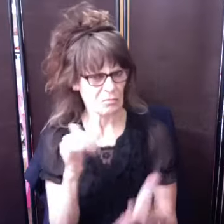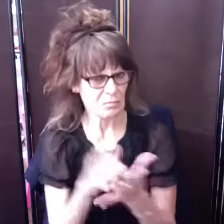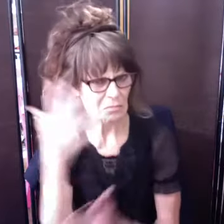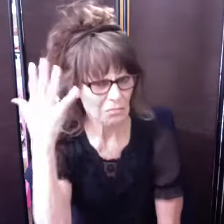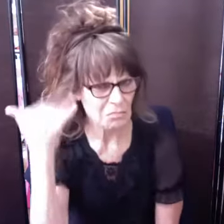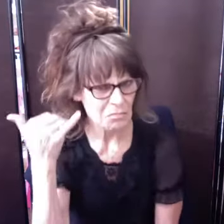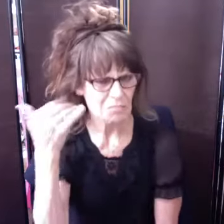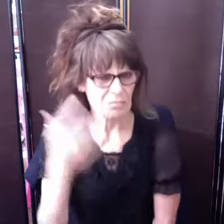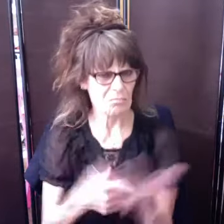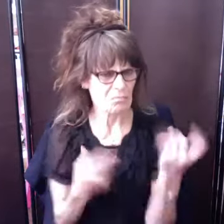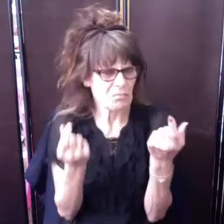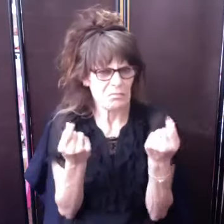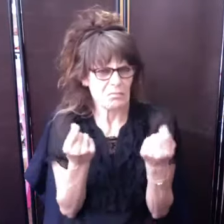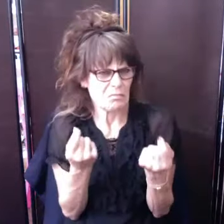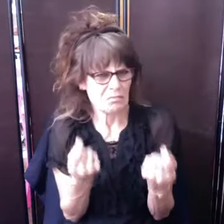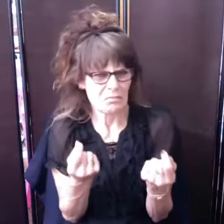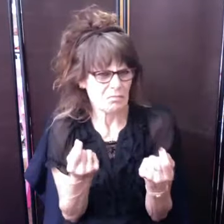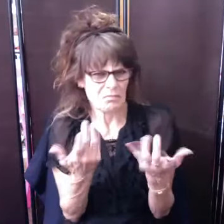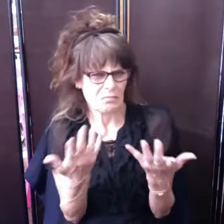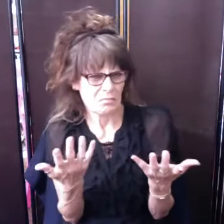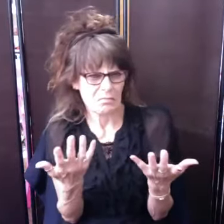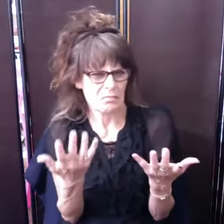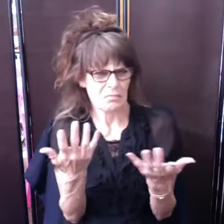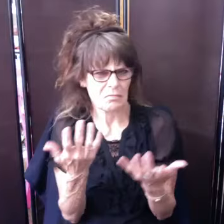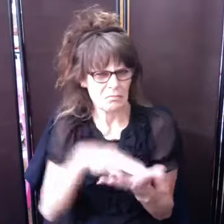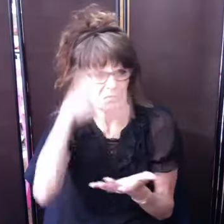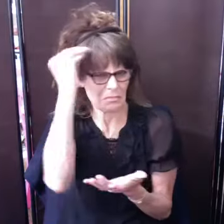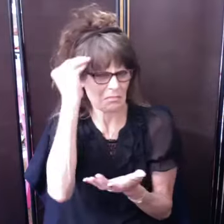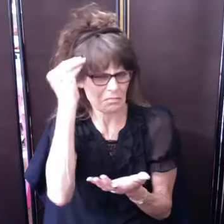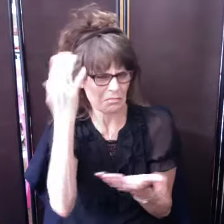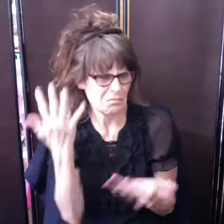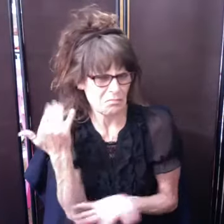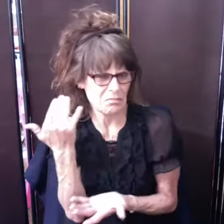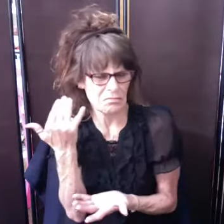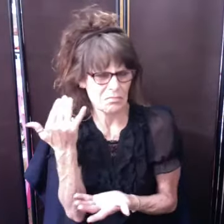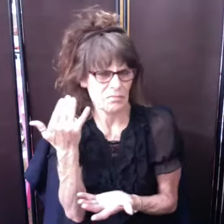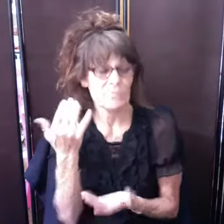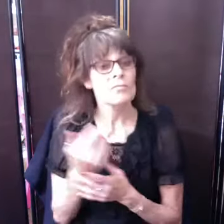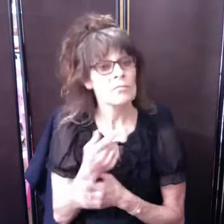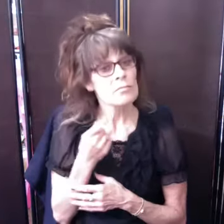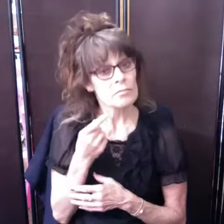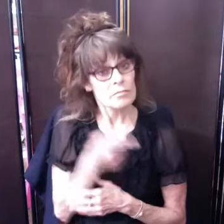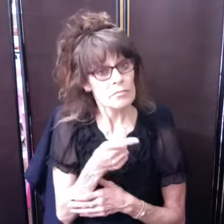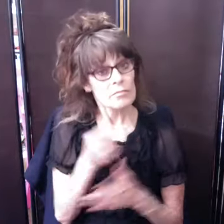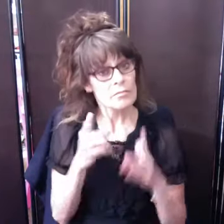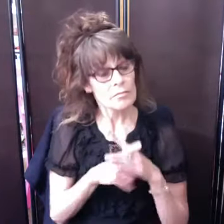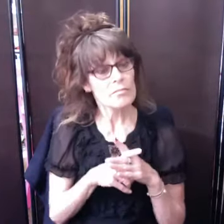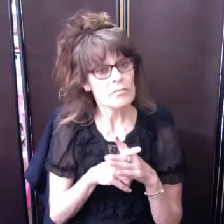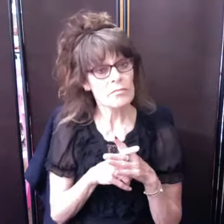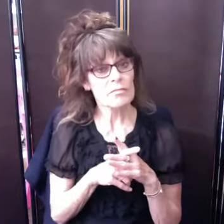you do going west to try to learn something? They just didn't think you could do it. But she did. And the guy who's going to be my dad was on